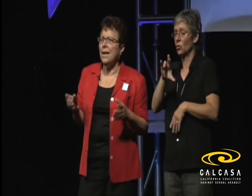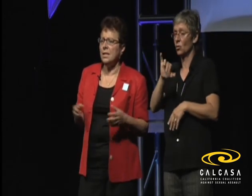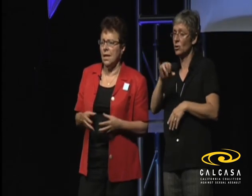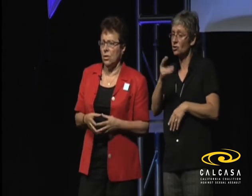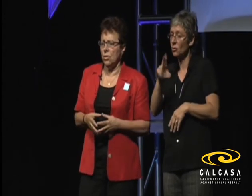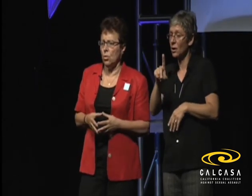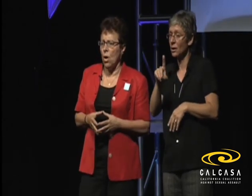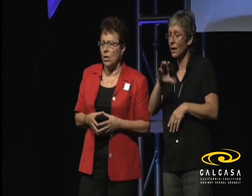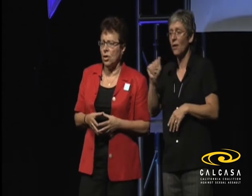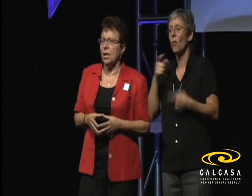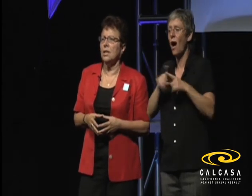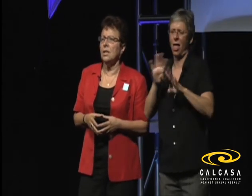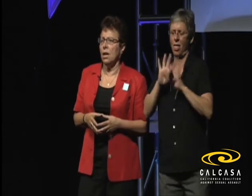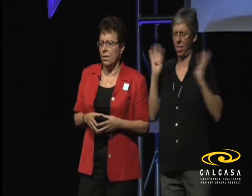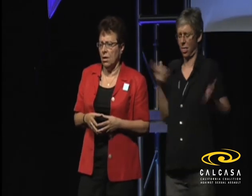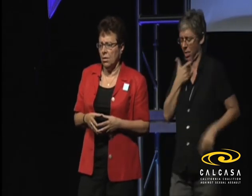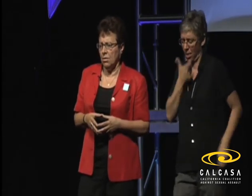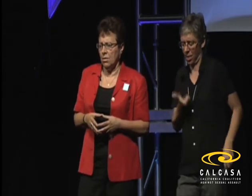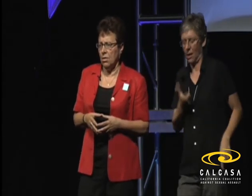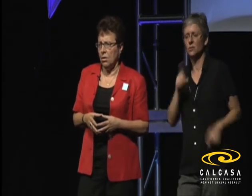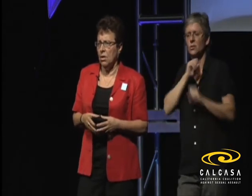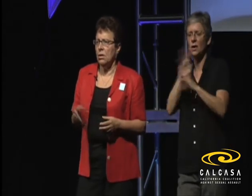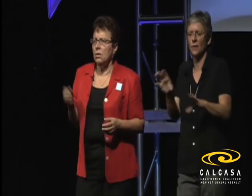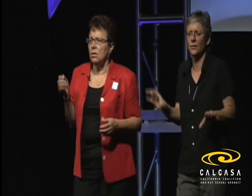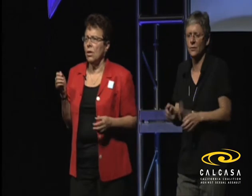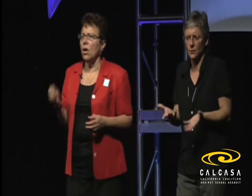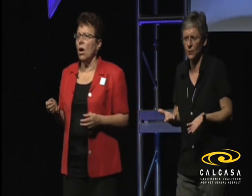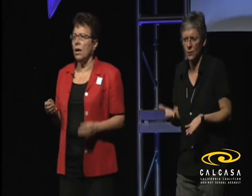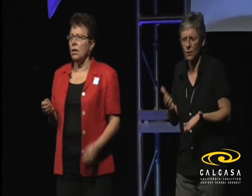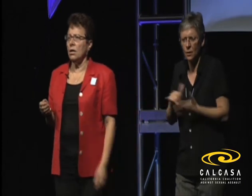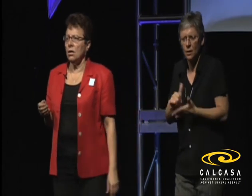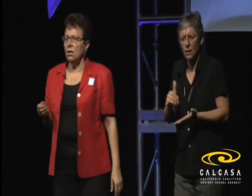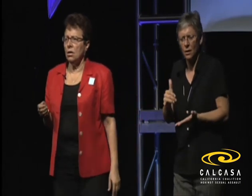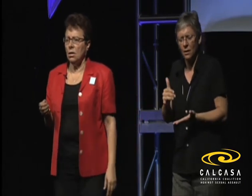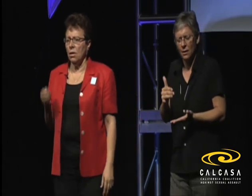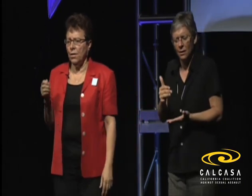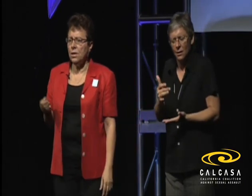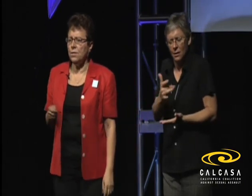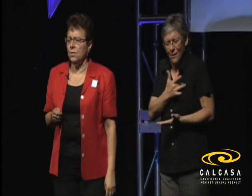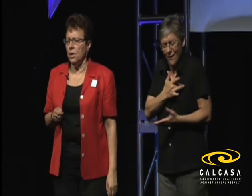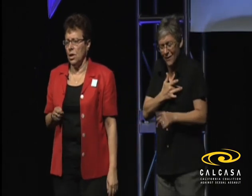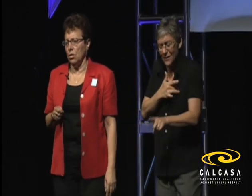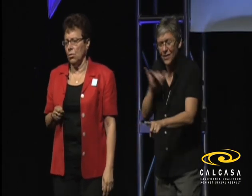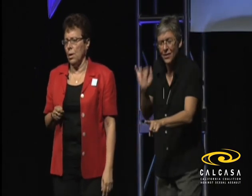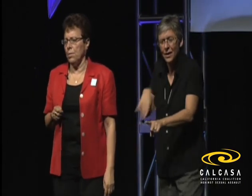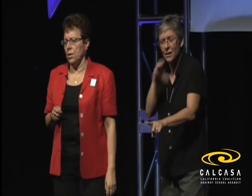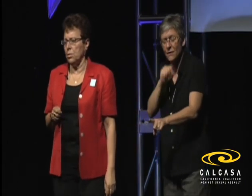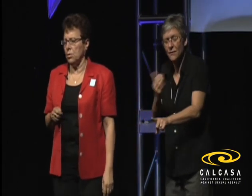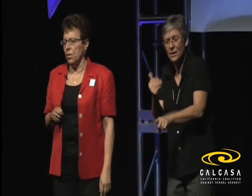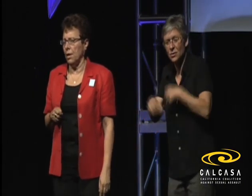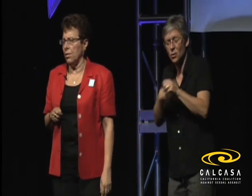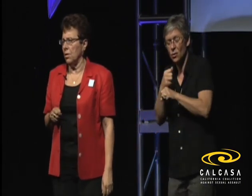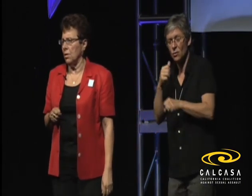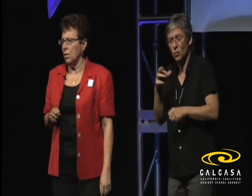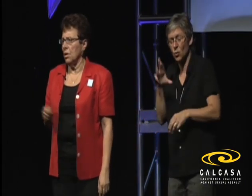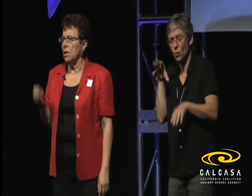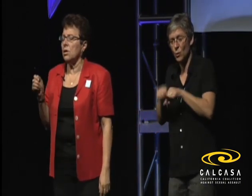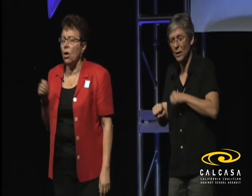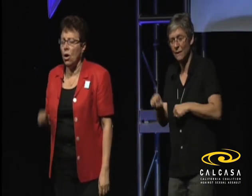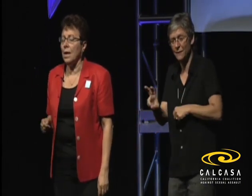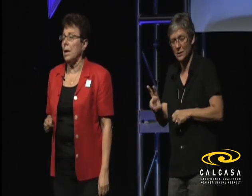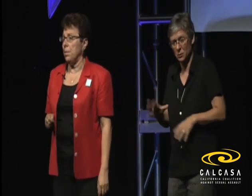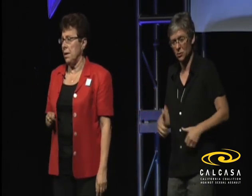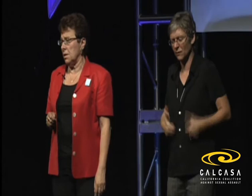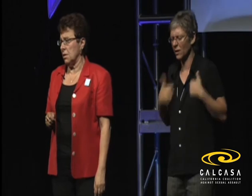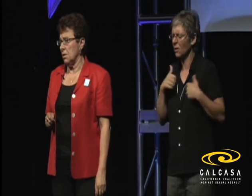while bystanders watched and did nothing. The heart of this 15-year-old rape victim survivor is